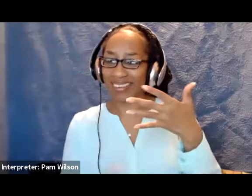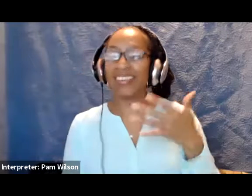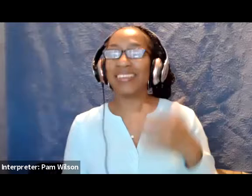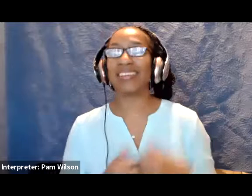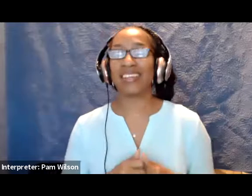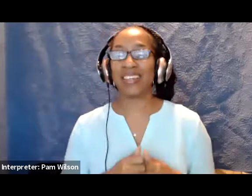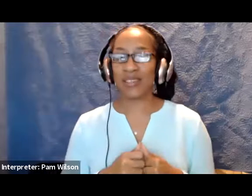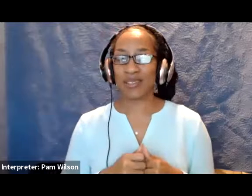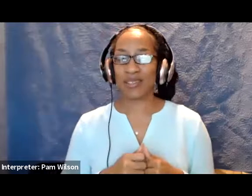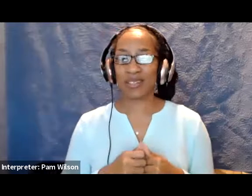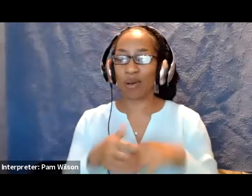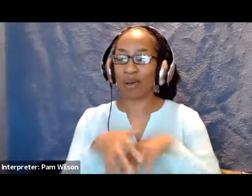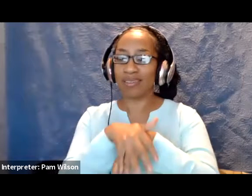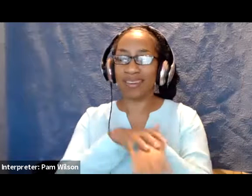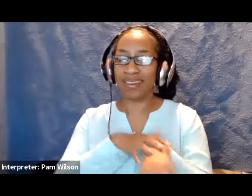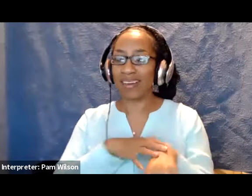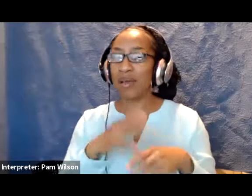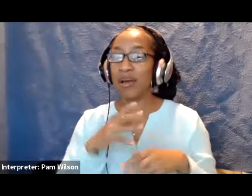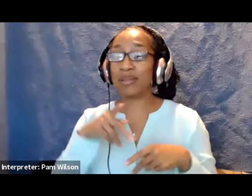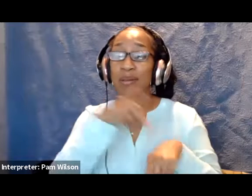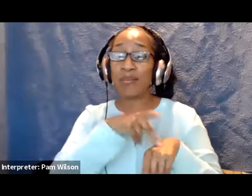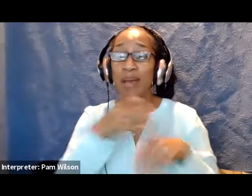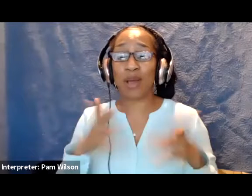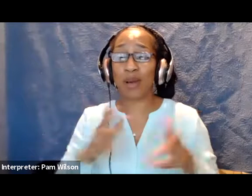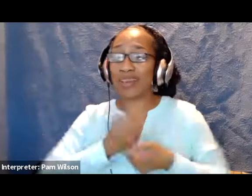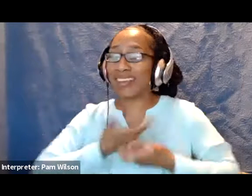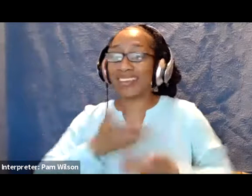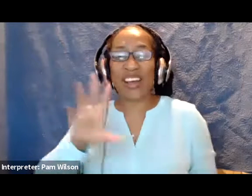Pam is probably already exhausted.